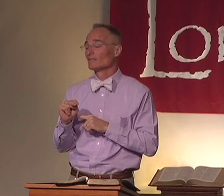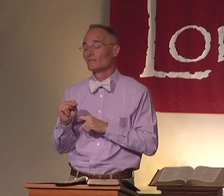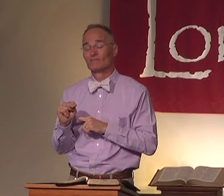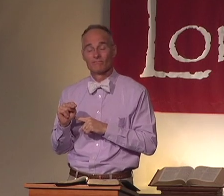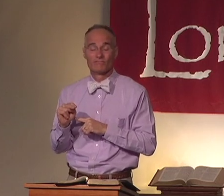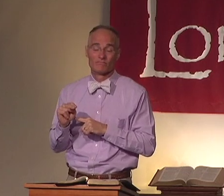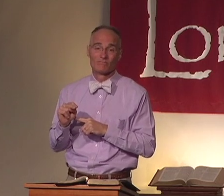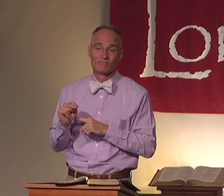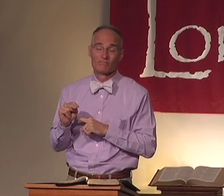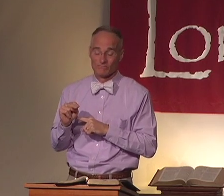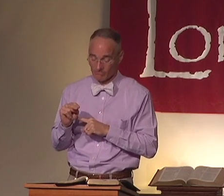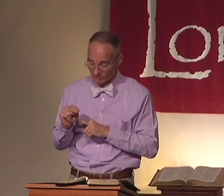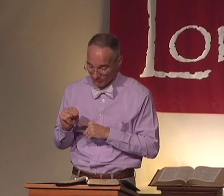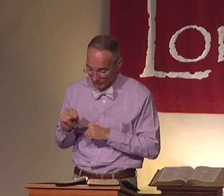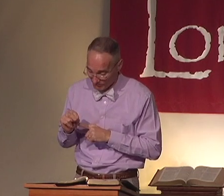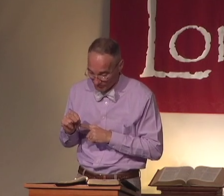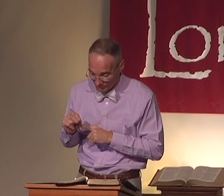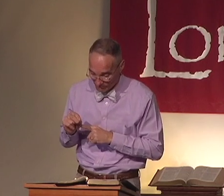is sin.